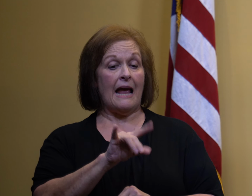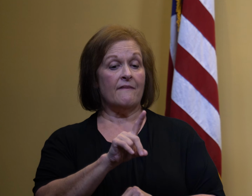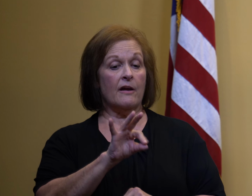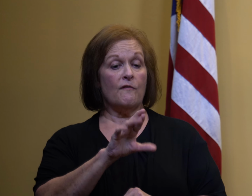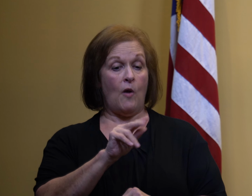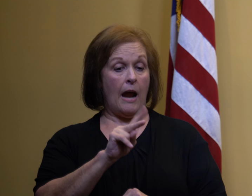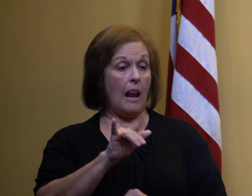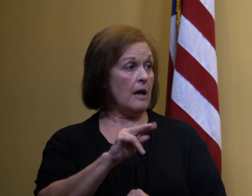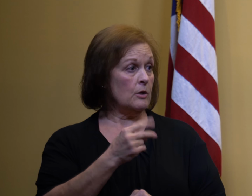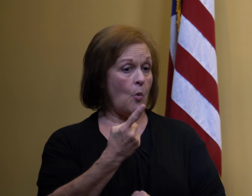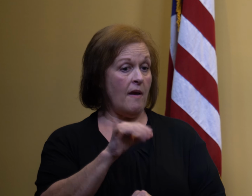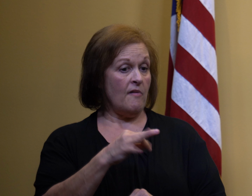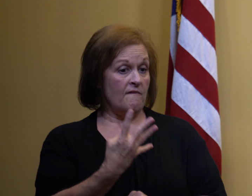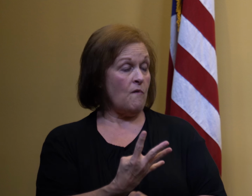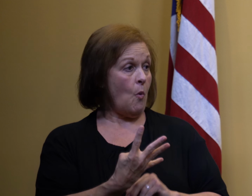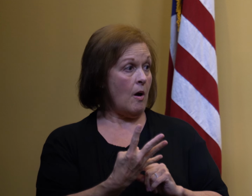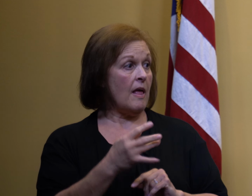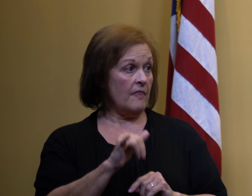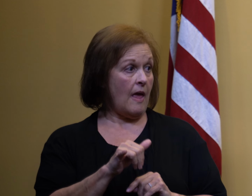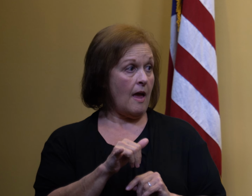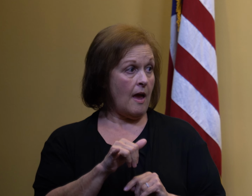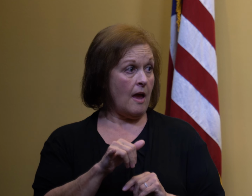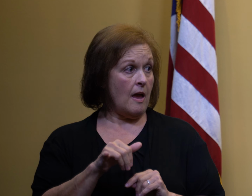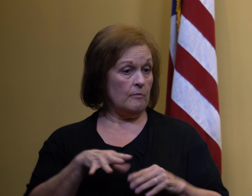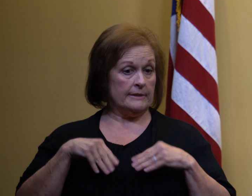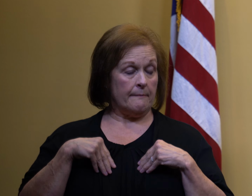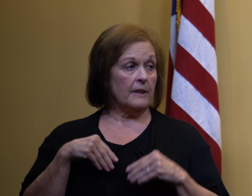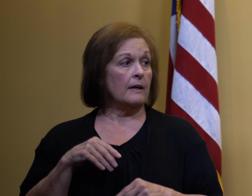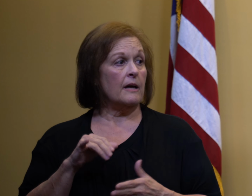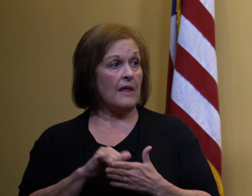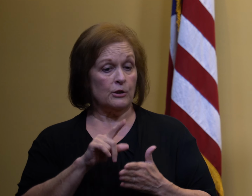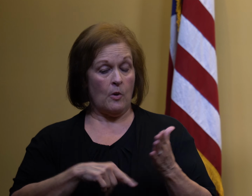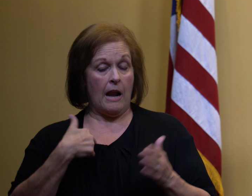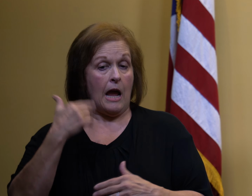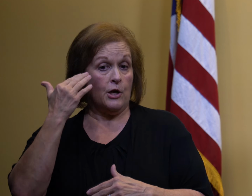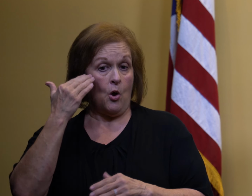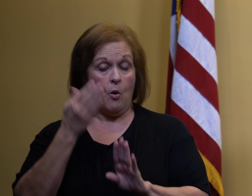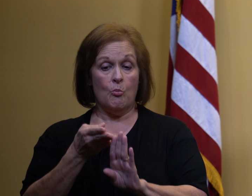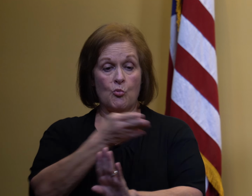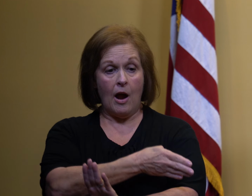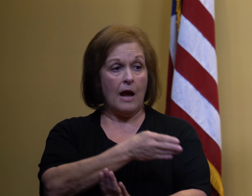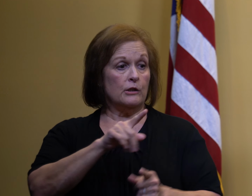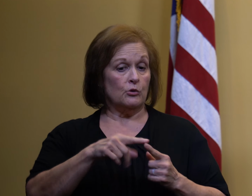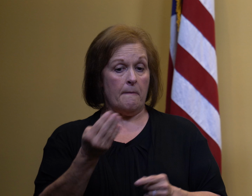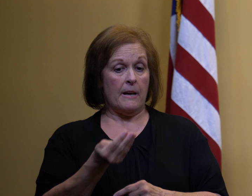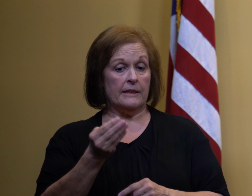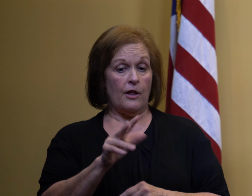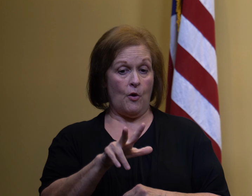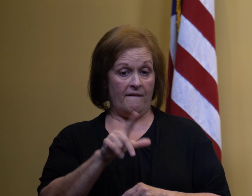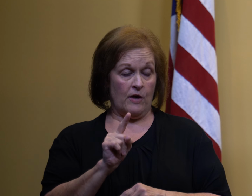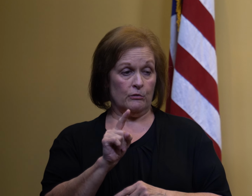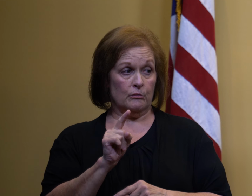the four, as I know it, that made it out of there. And that was what I knew prior to Monday the 31st